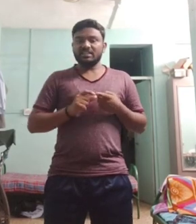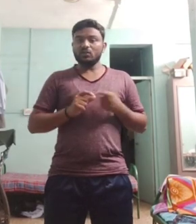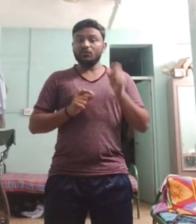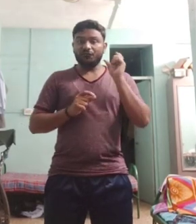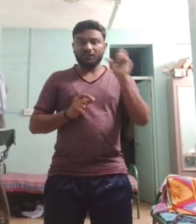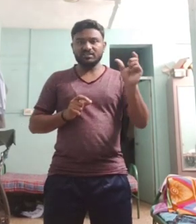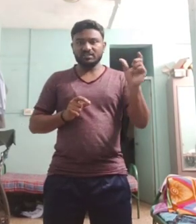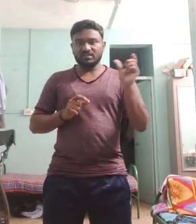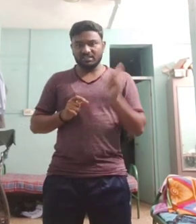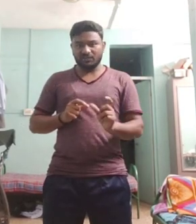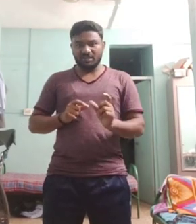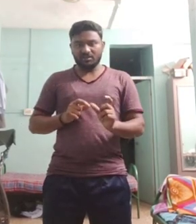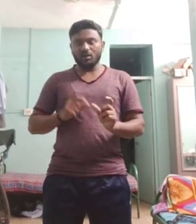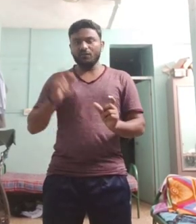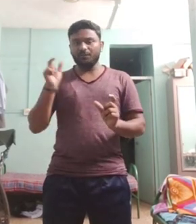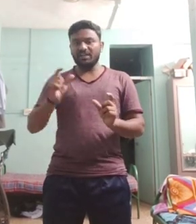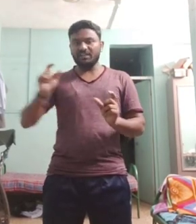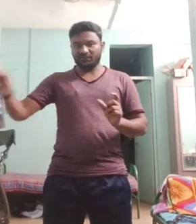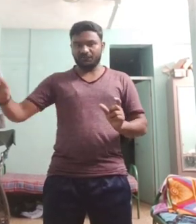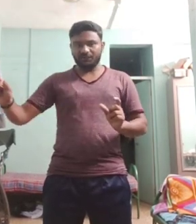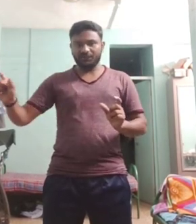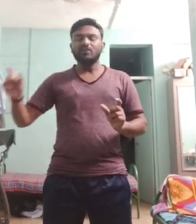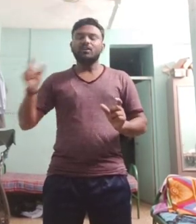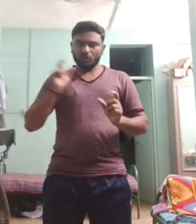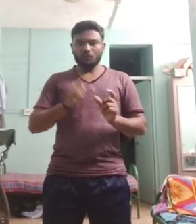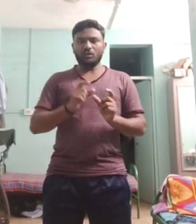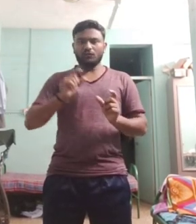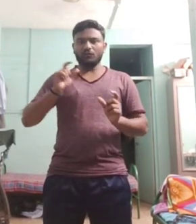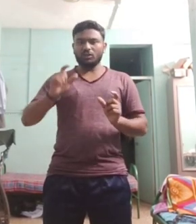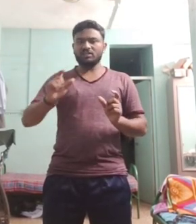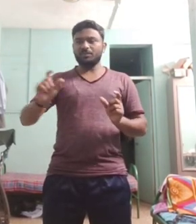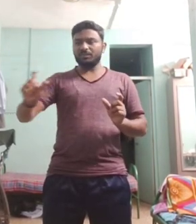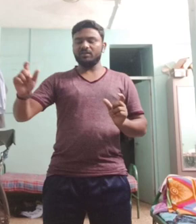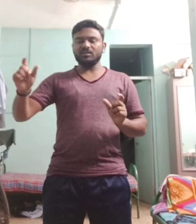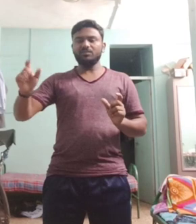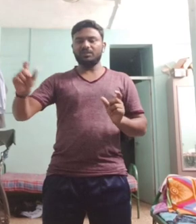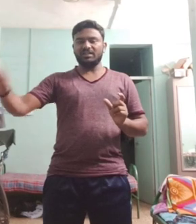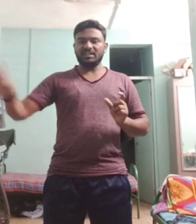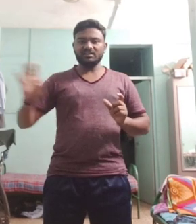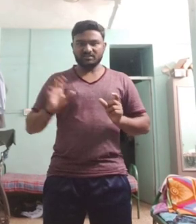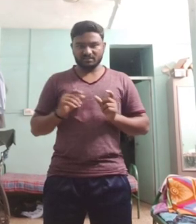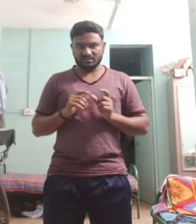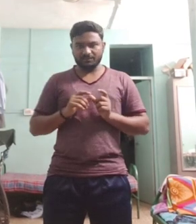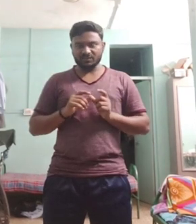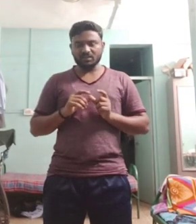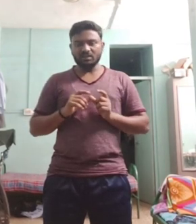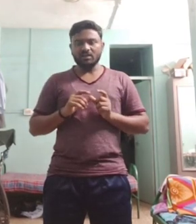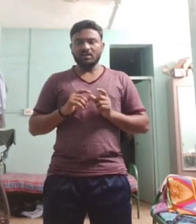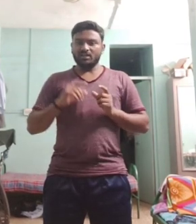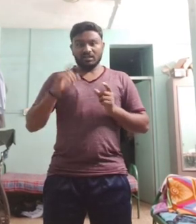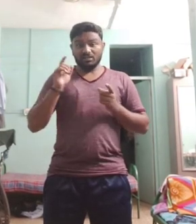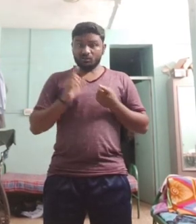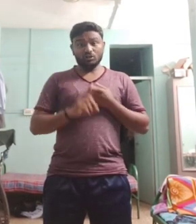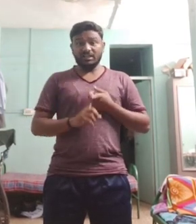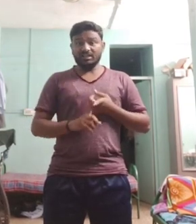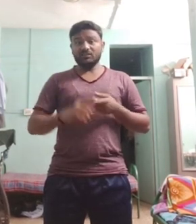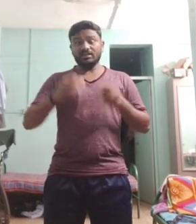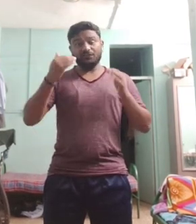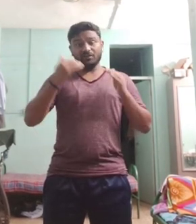execute first statement of printf, or what is the in printing systems. So that is why first